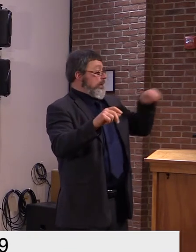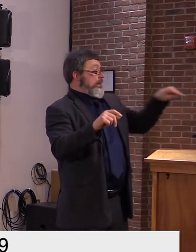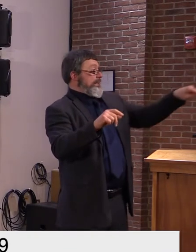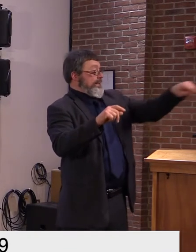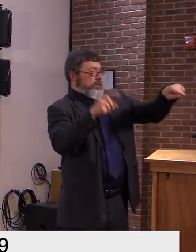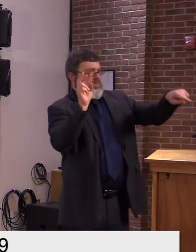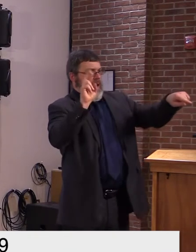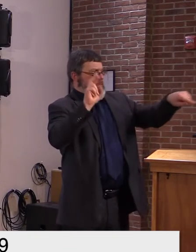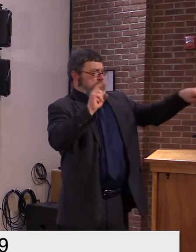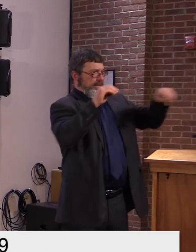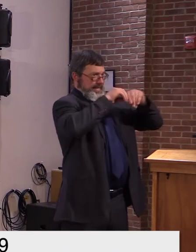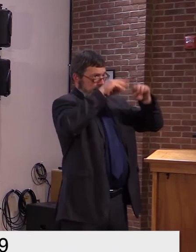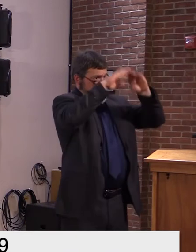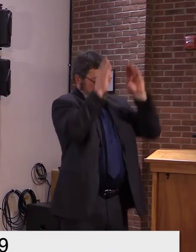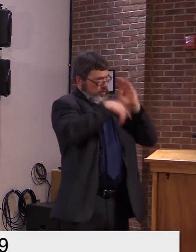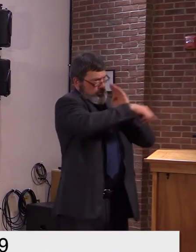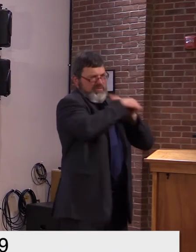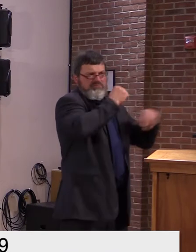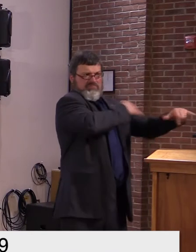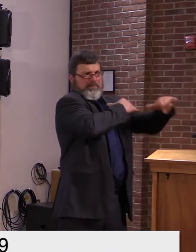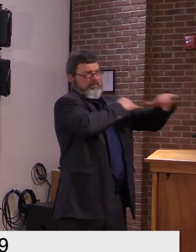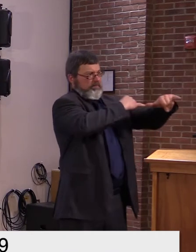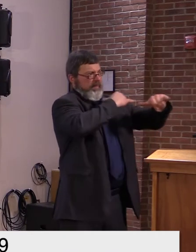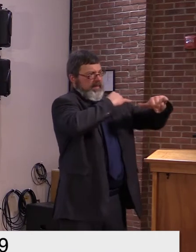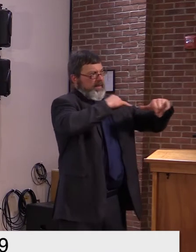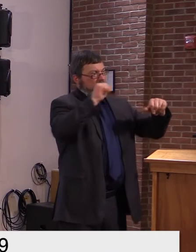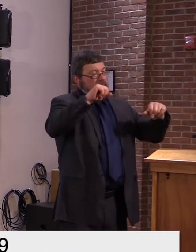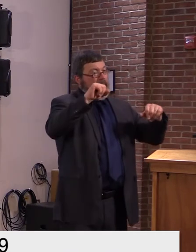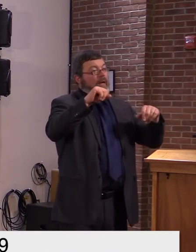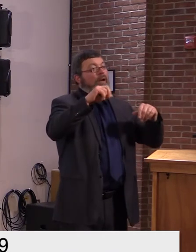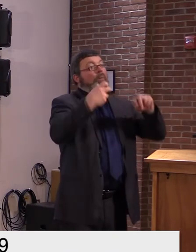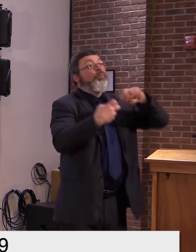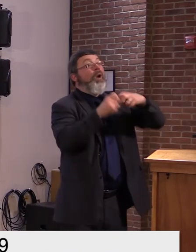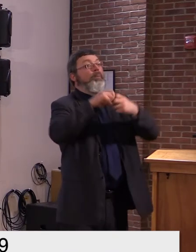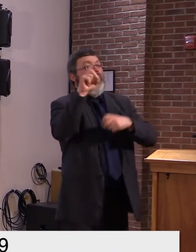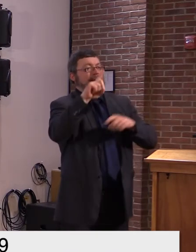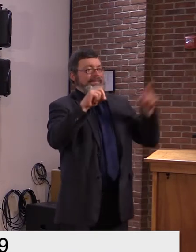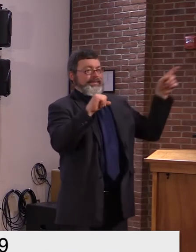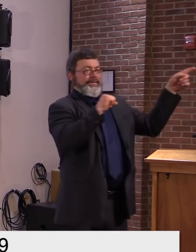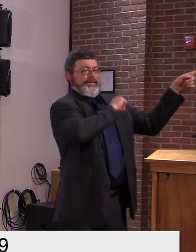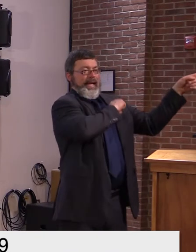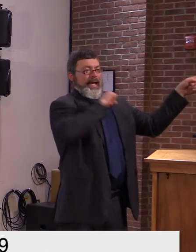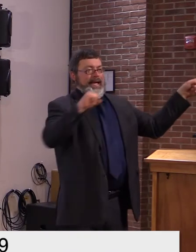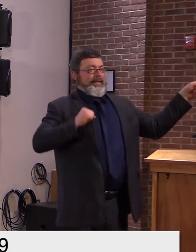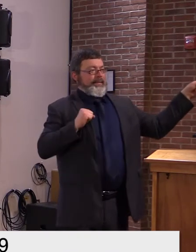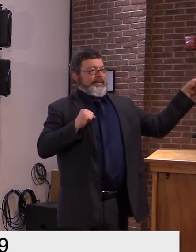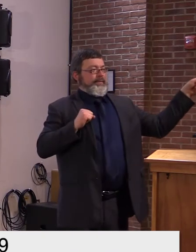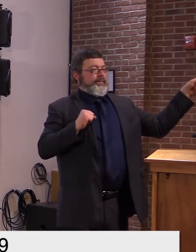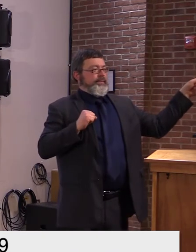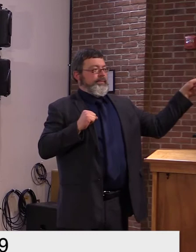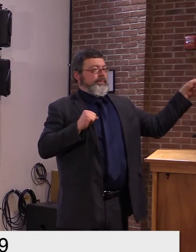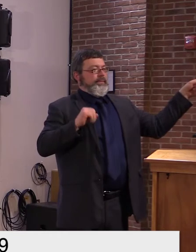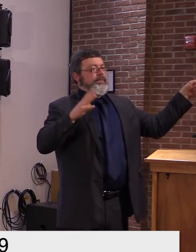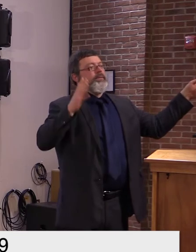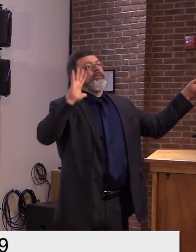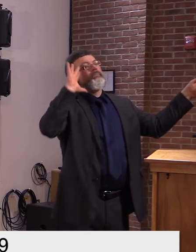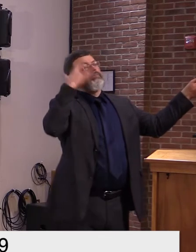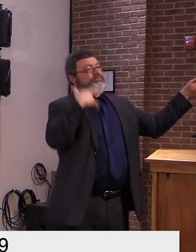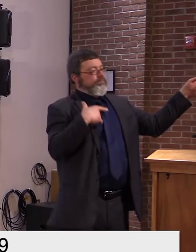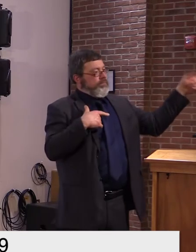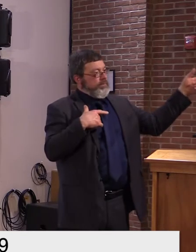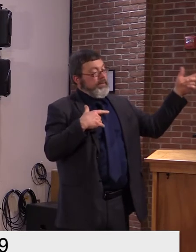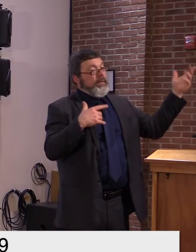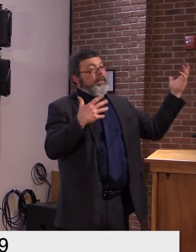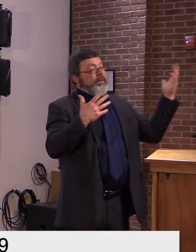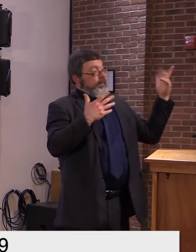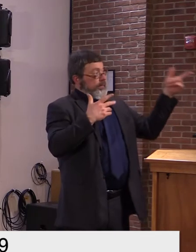with me on that. This is in the Senate. But what will happen down the road, number one, President Biden, or